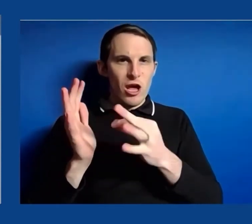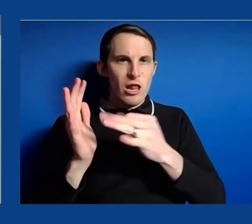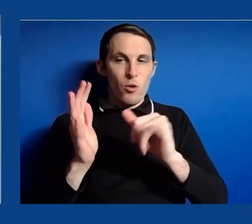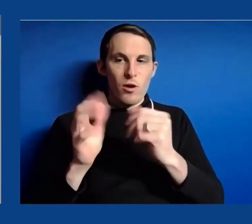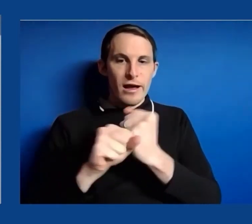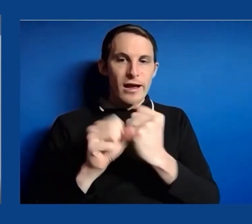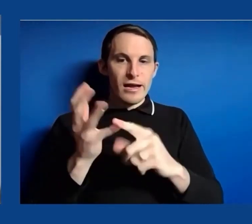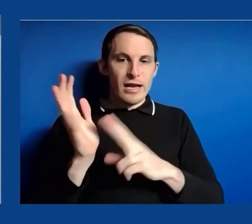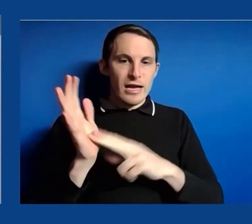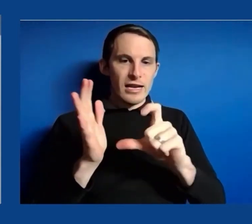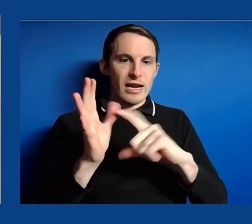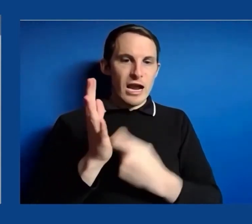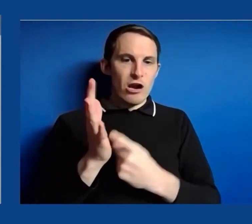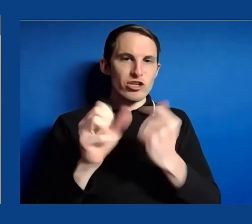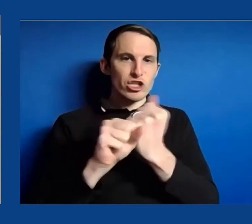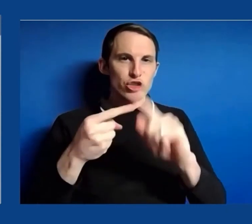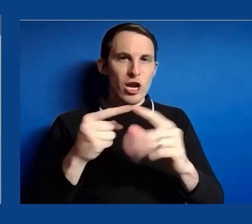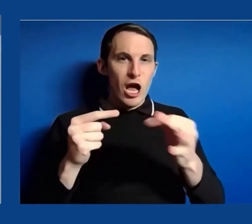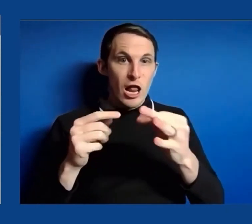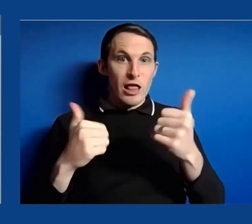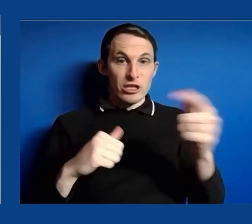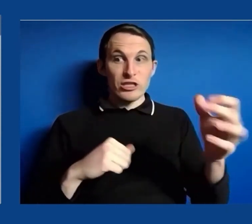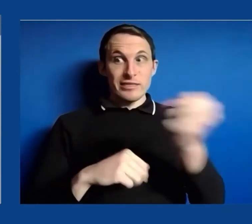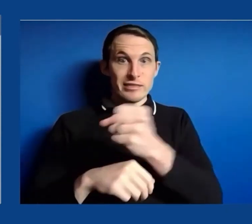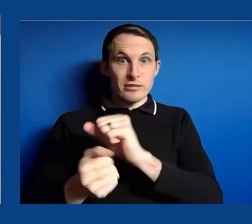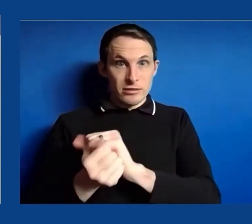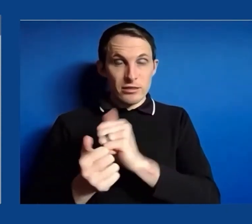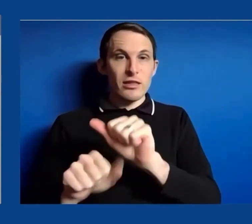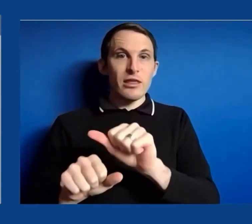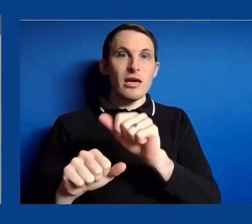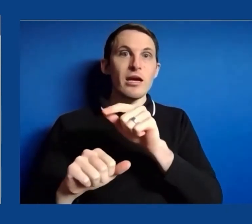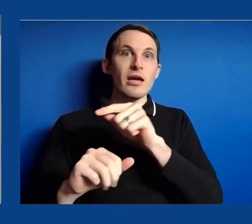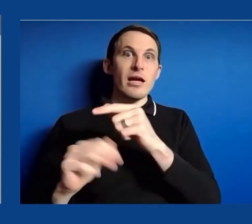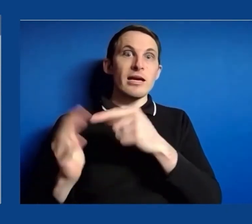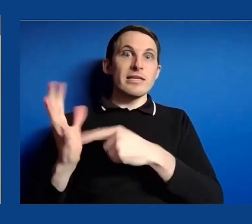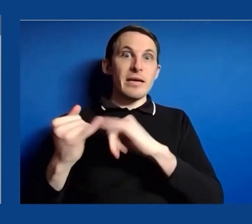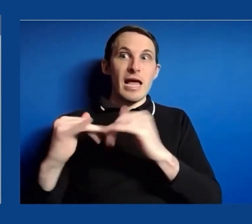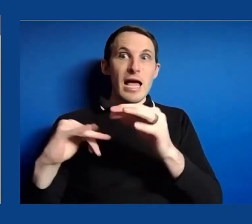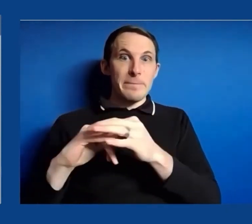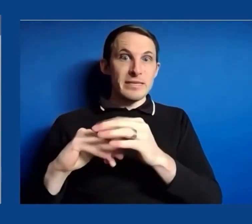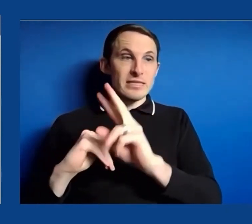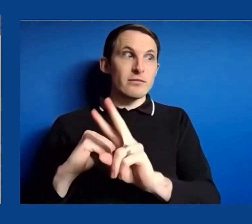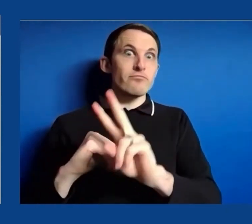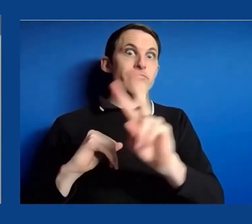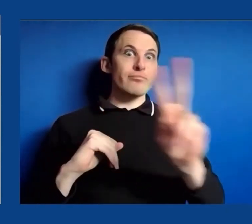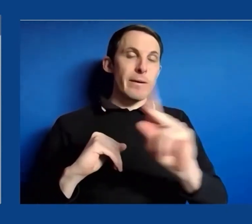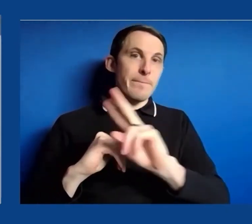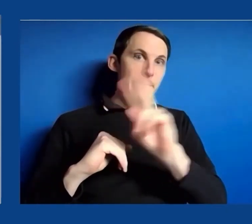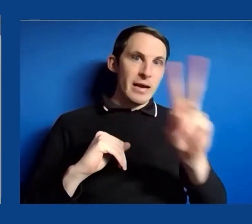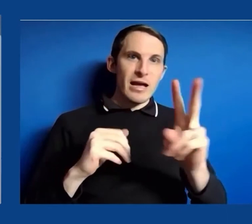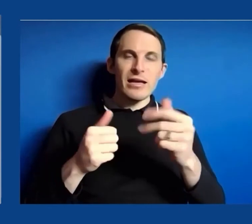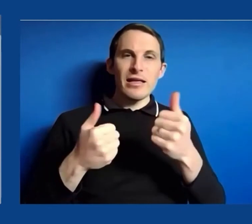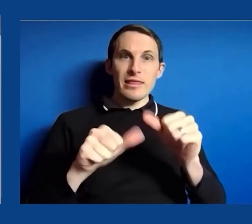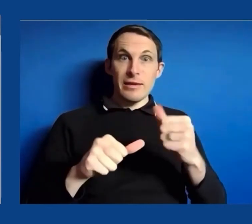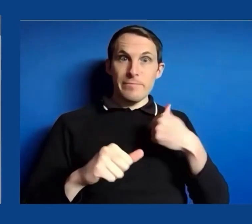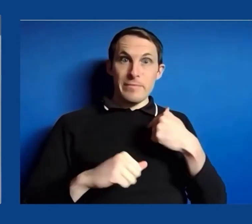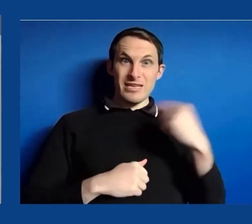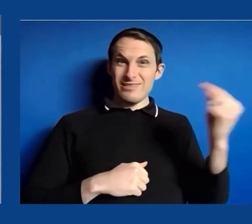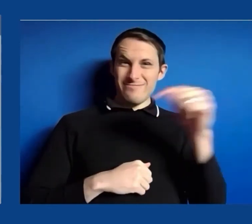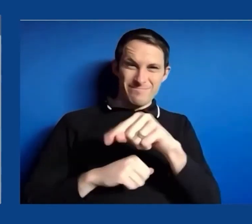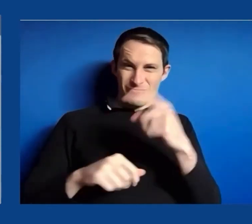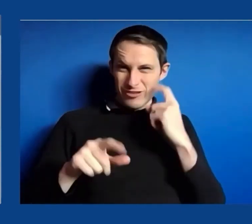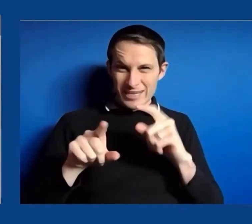came back, how she had a husband who was Tasmanian, and going over there, trying to track